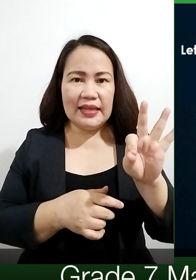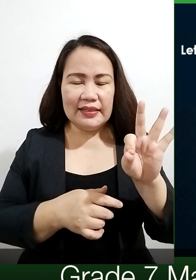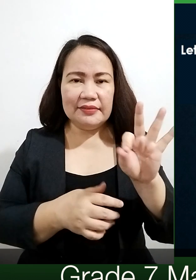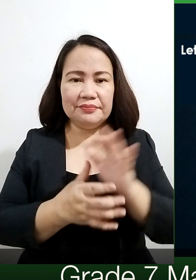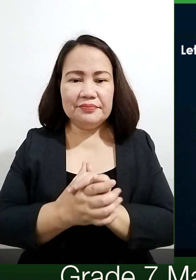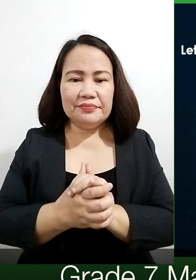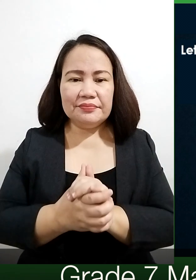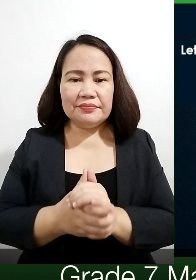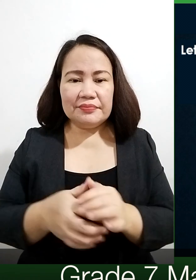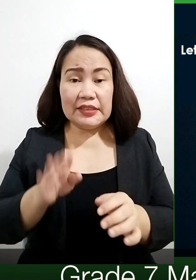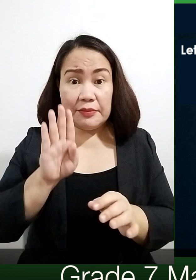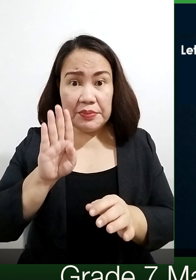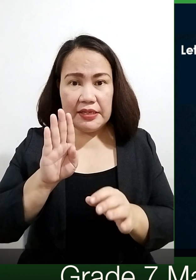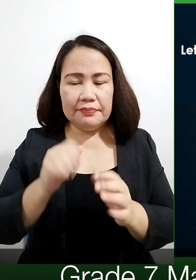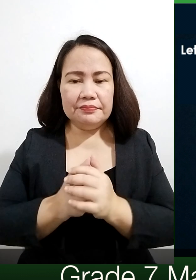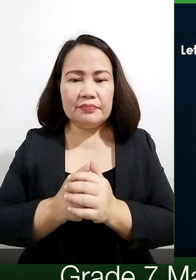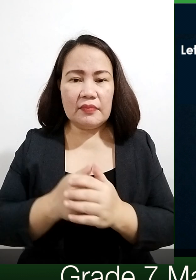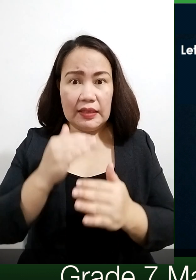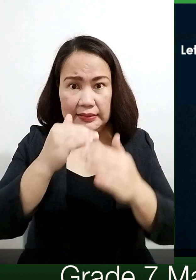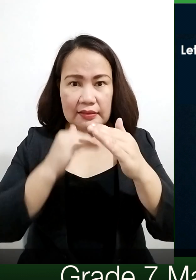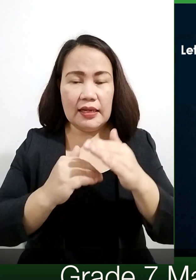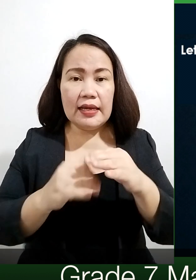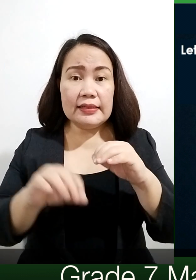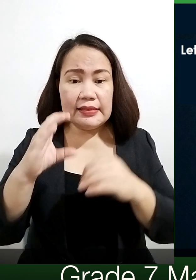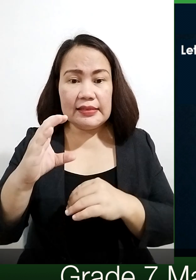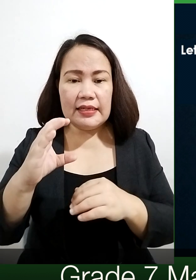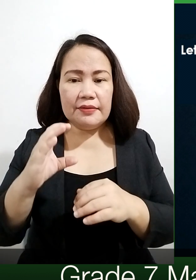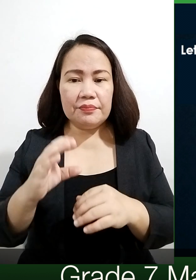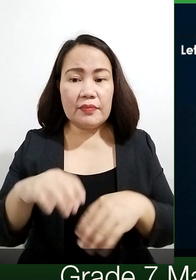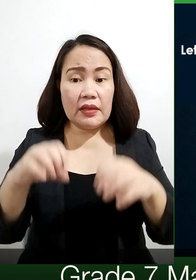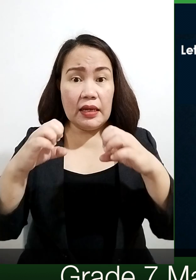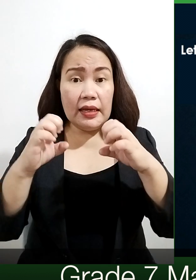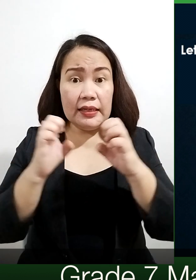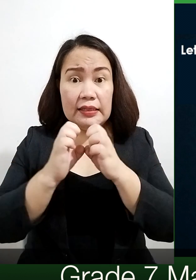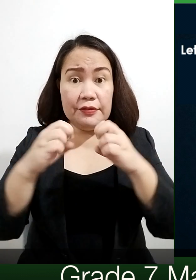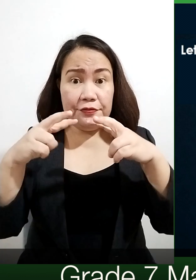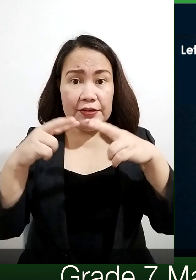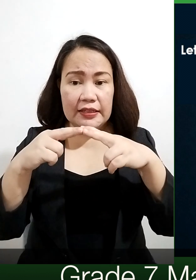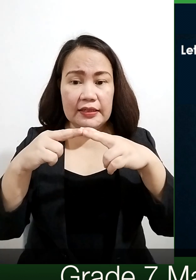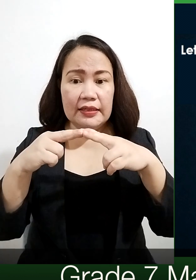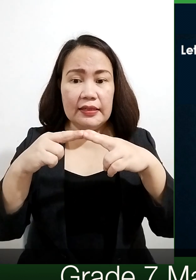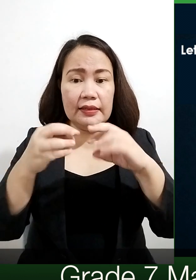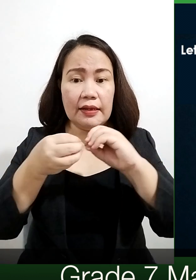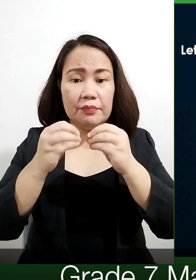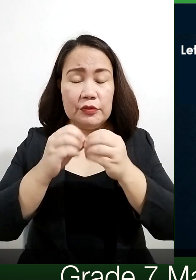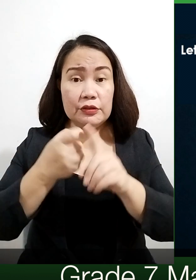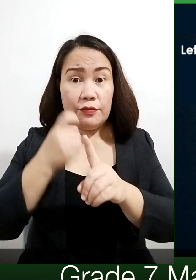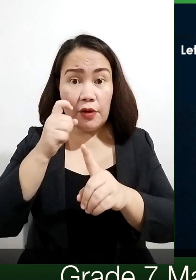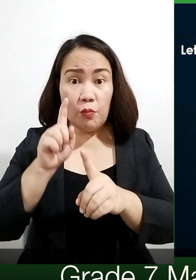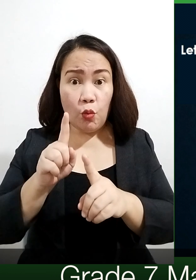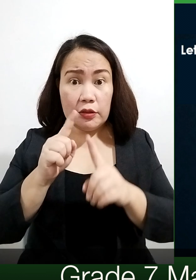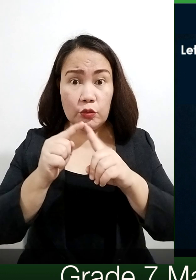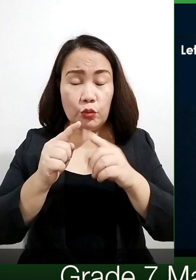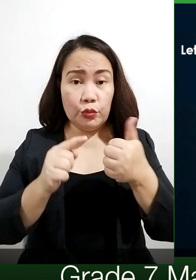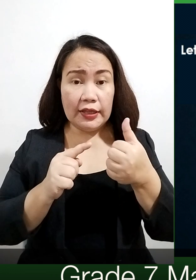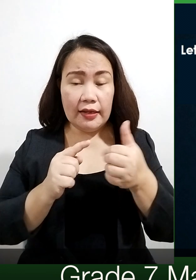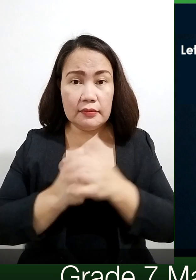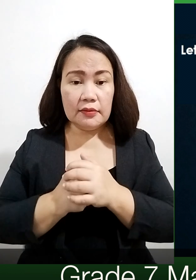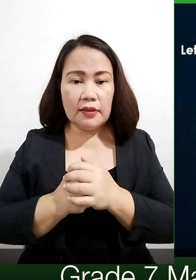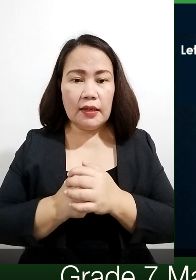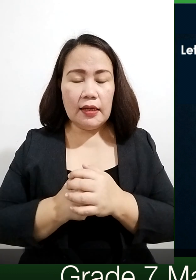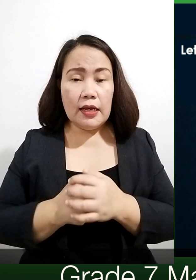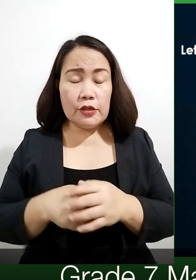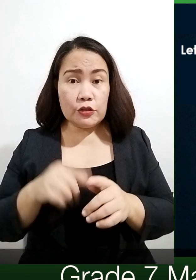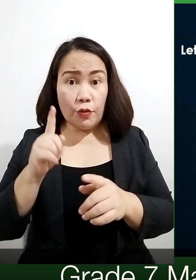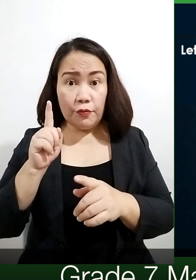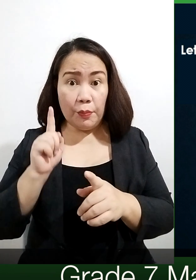3, 5, 7, 9. Okay, let's have set C. So, set C, even numbers from 1 to 10.